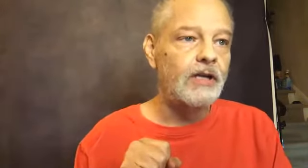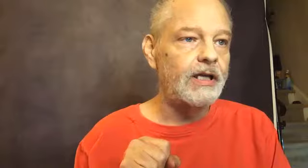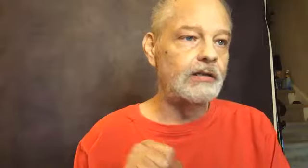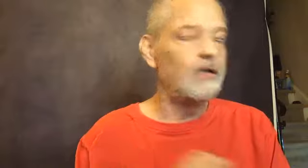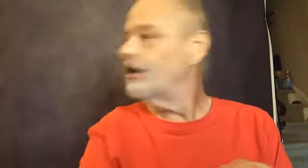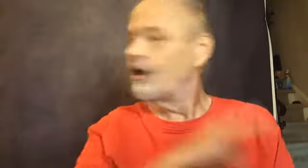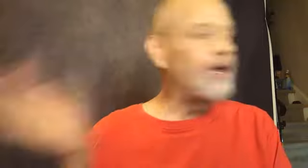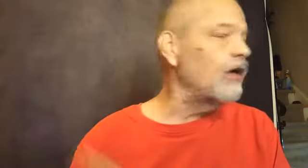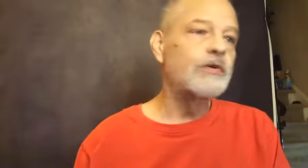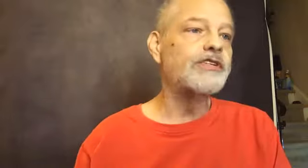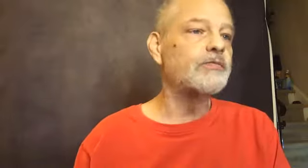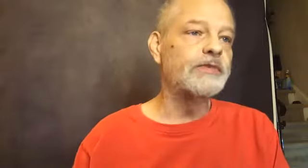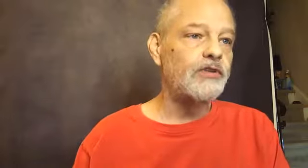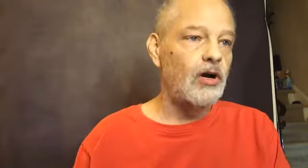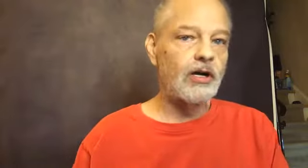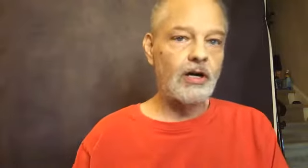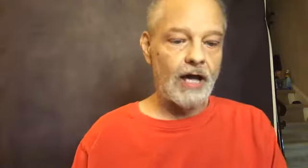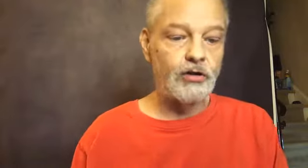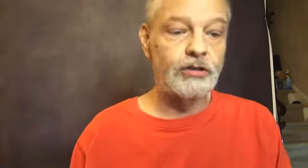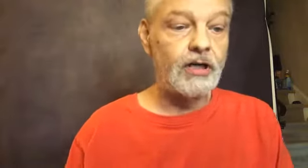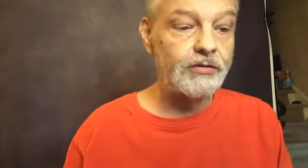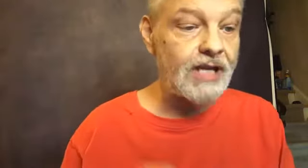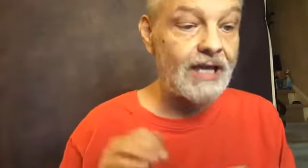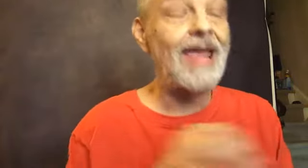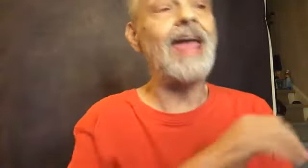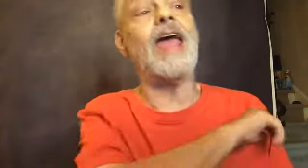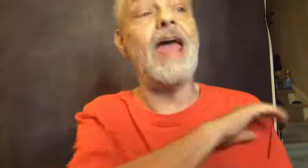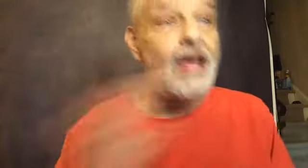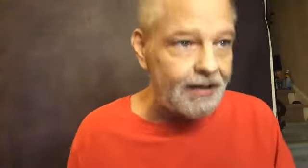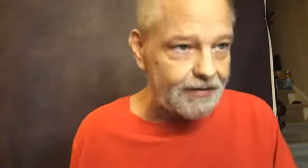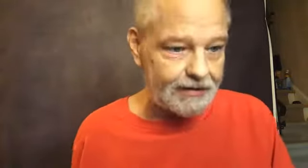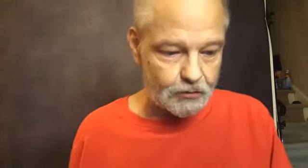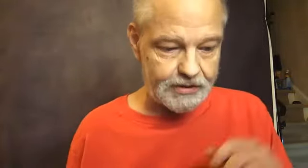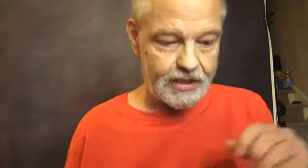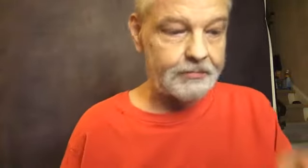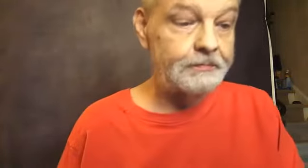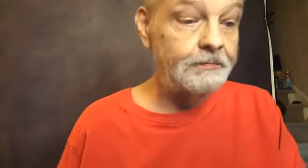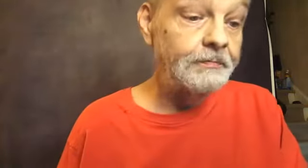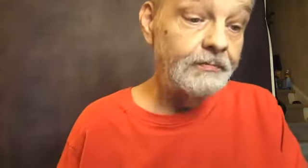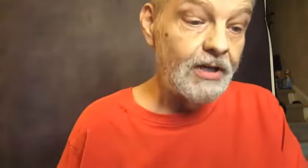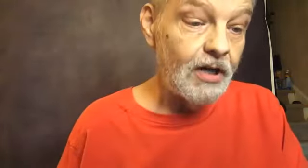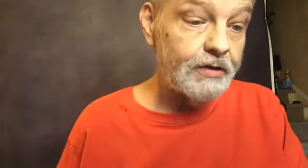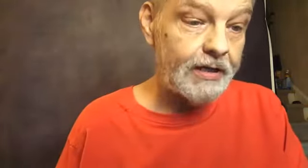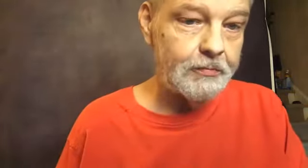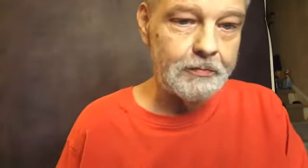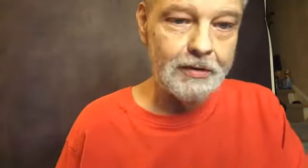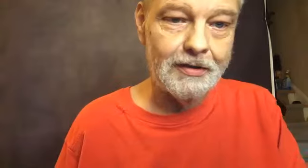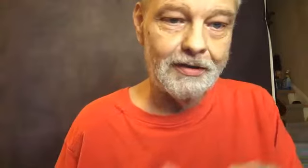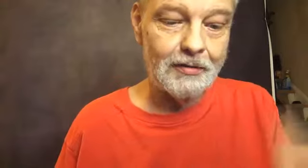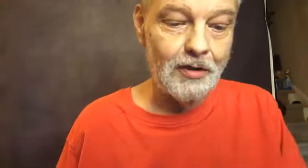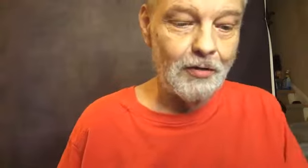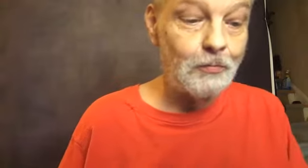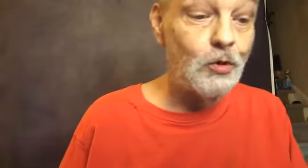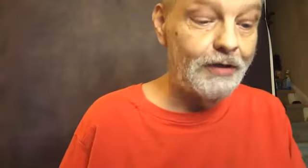light. It was just bizarre. I couldn't understand anything they were saying. Okay, moving